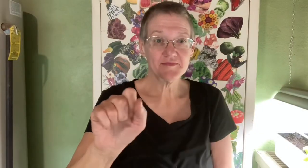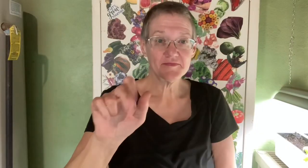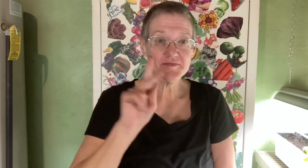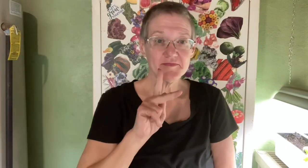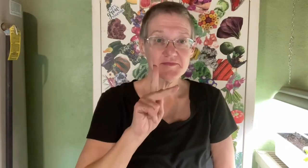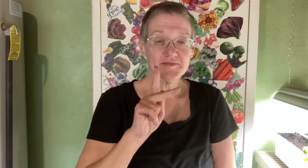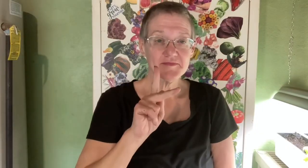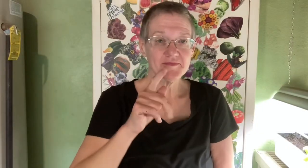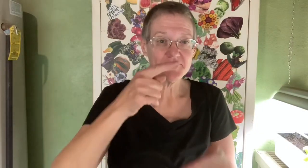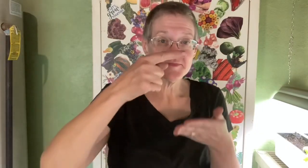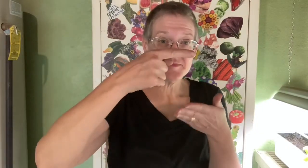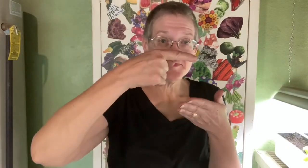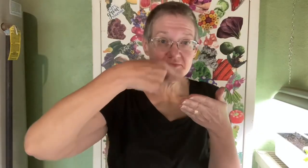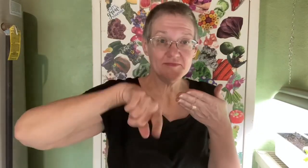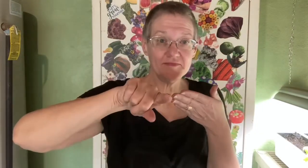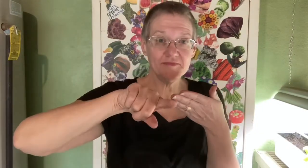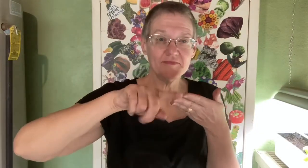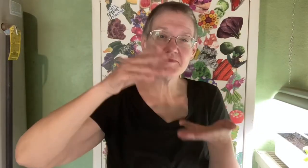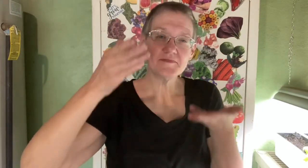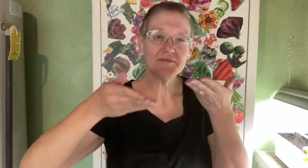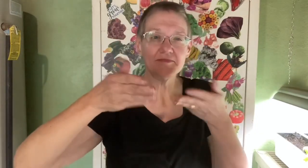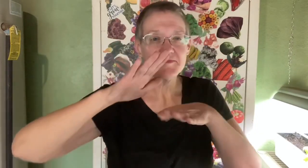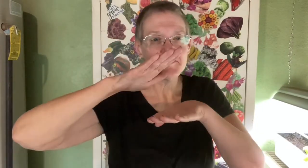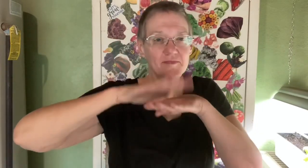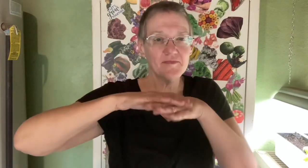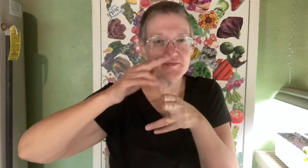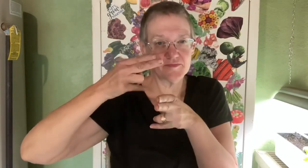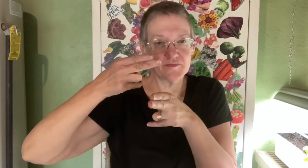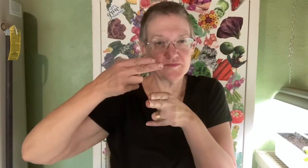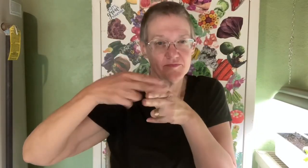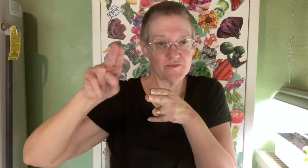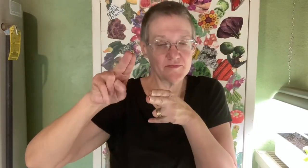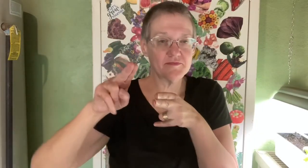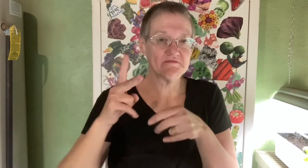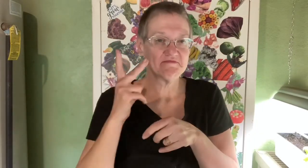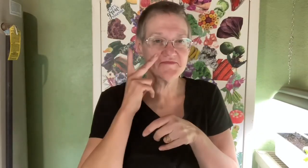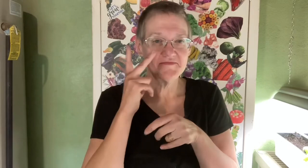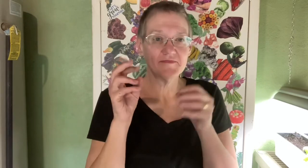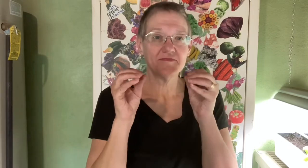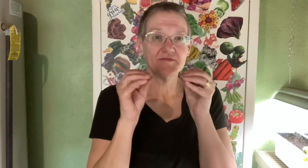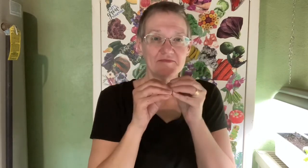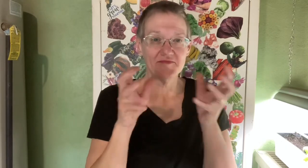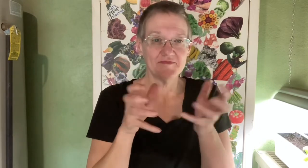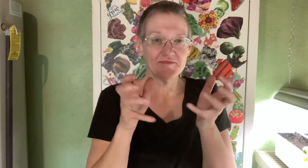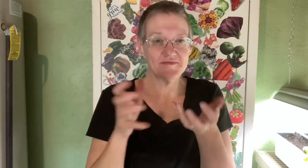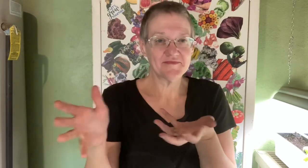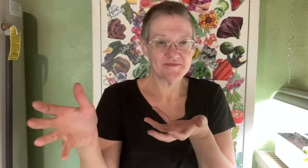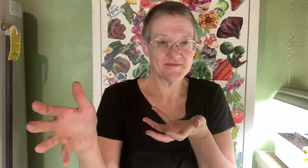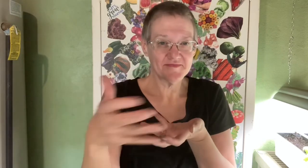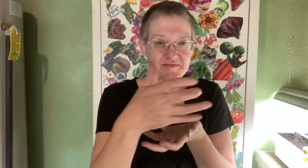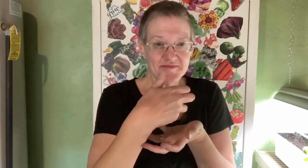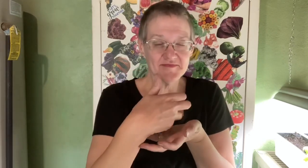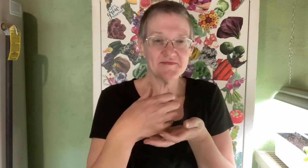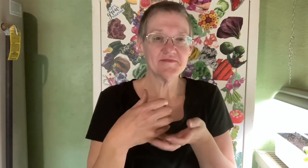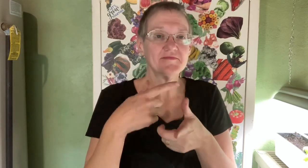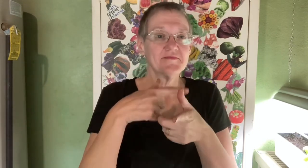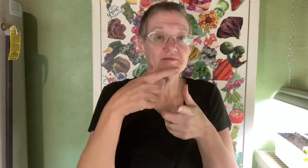Now check back next week, probably on one of our shorts, and see the lettuce that